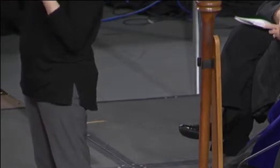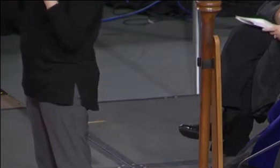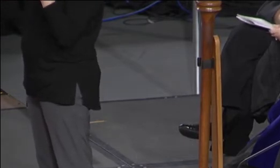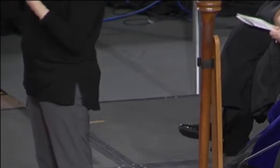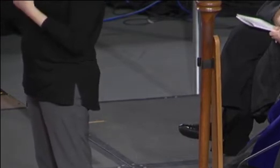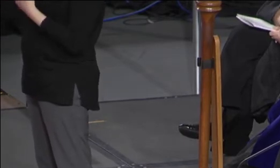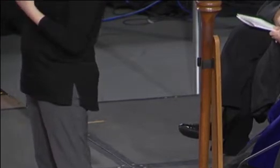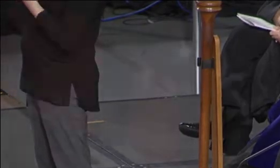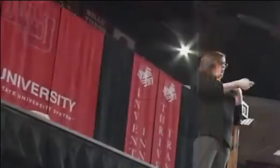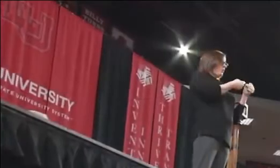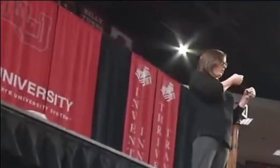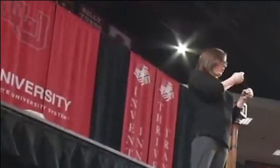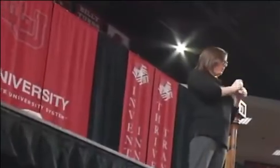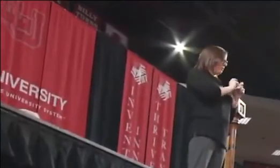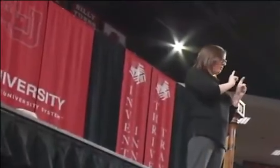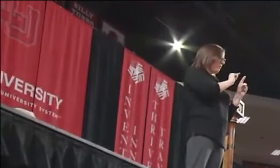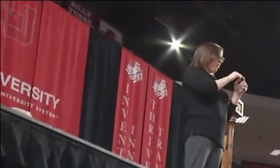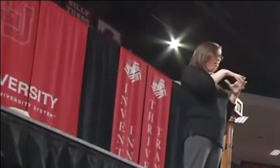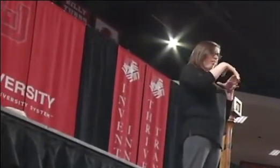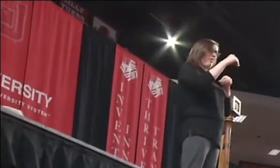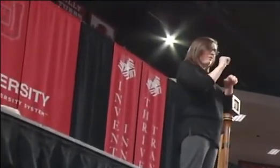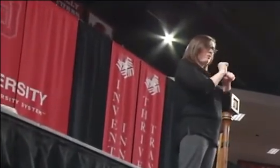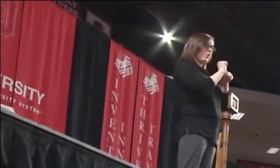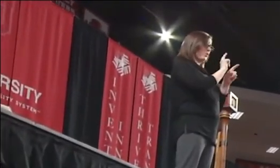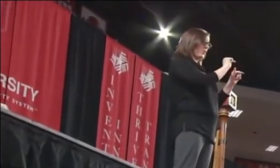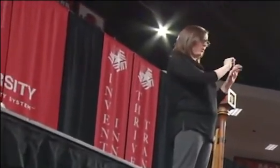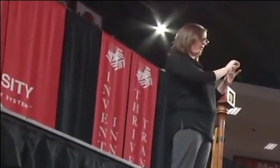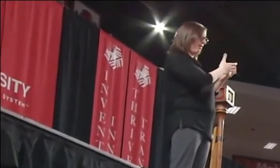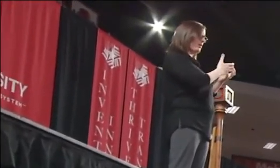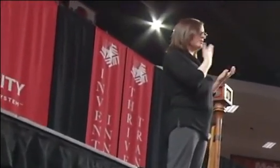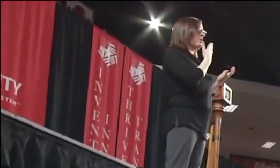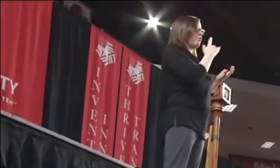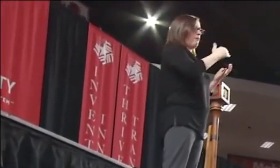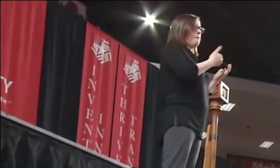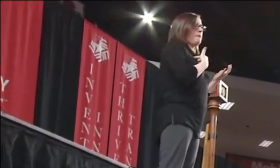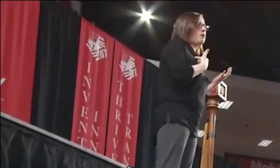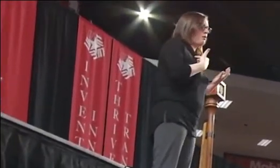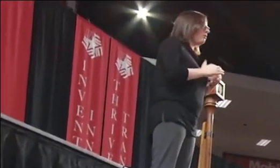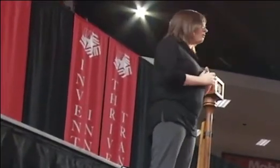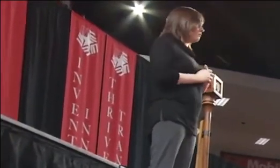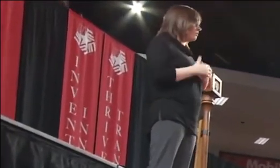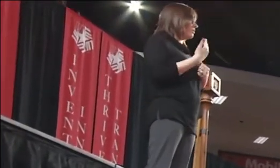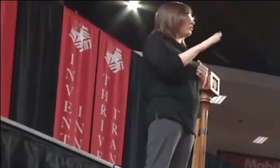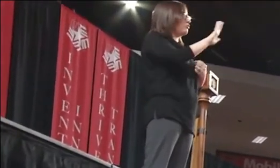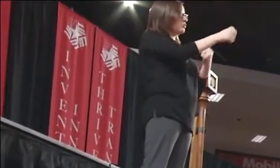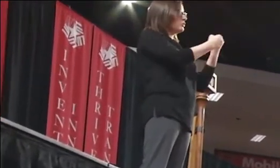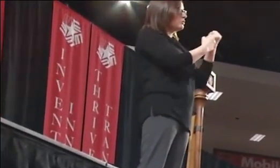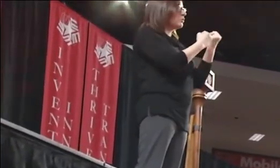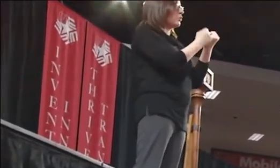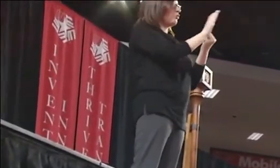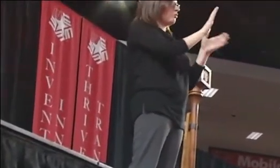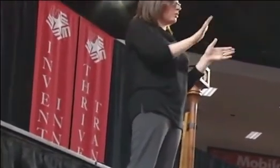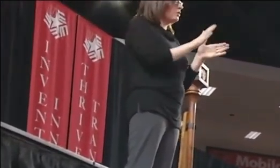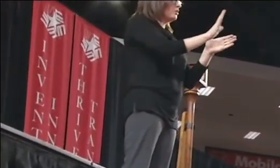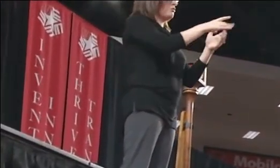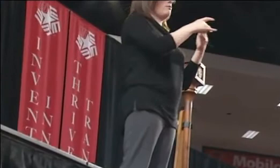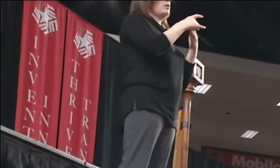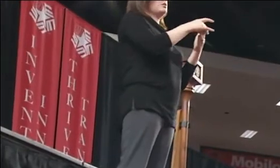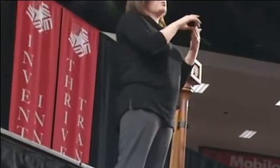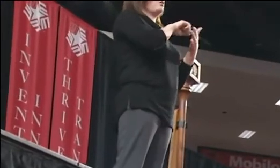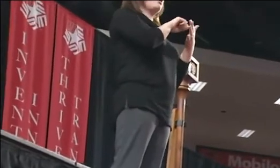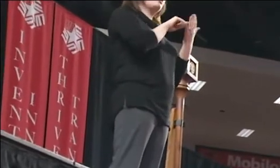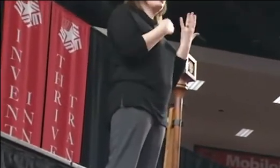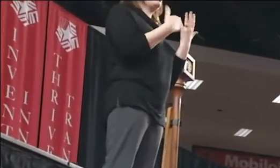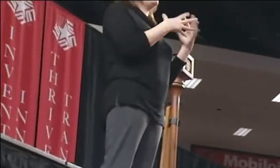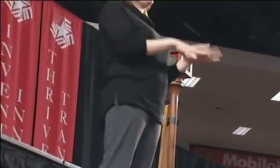have to leave work at random times throughout the day to attend class. Your support, your encouragement, your flexibility, all of